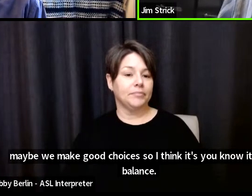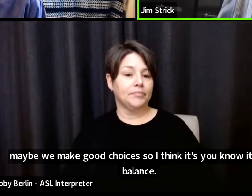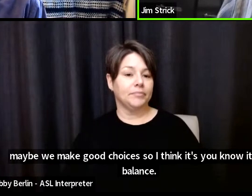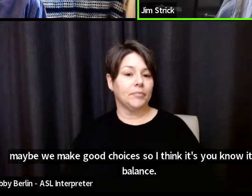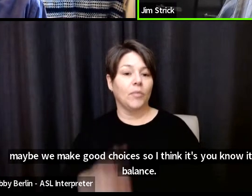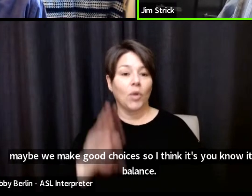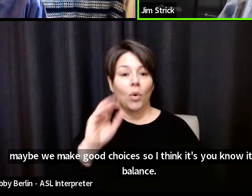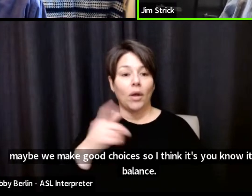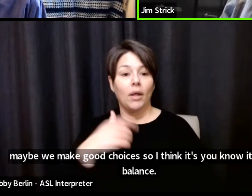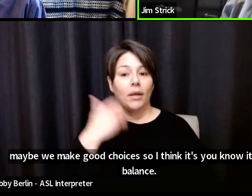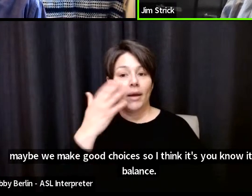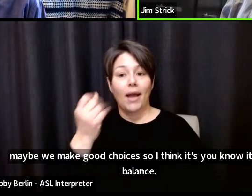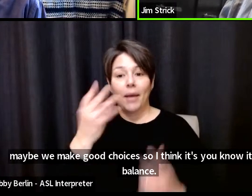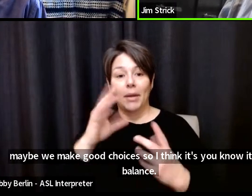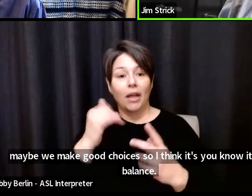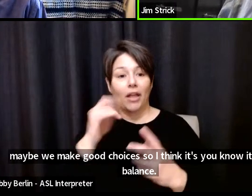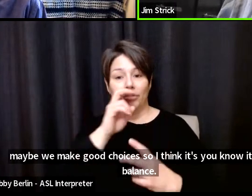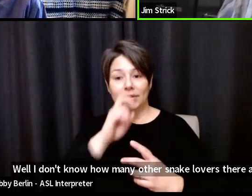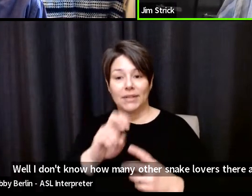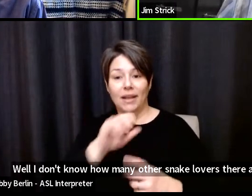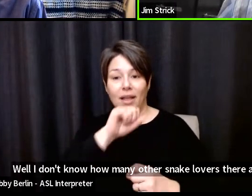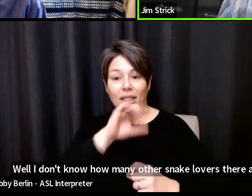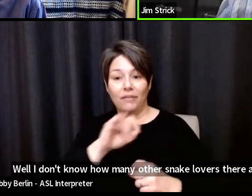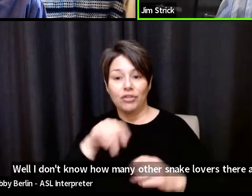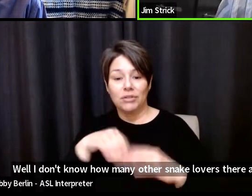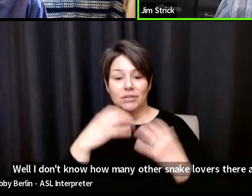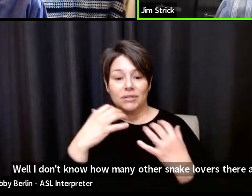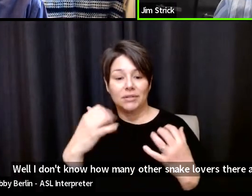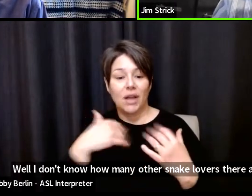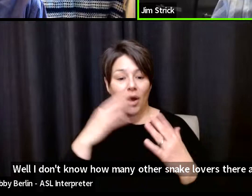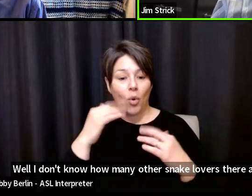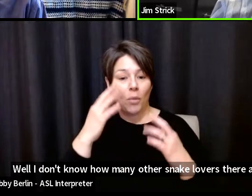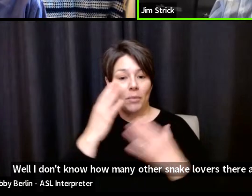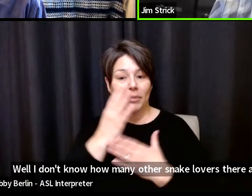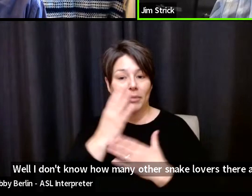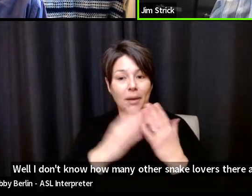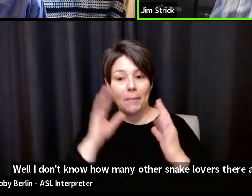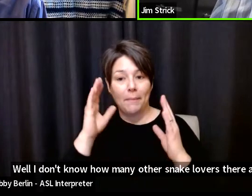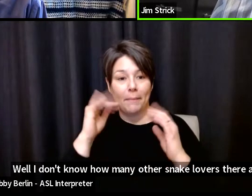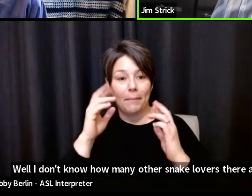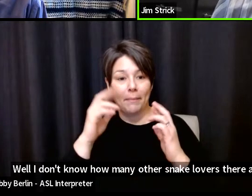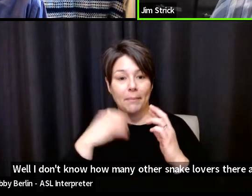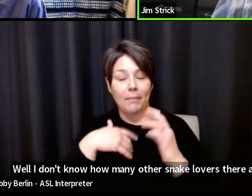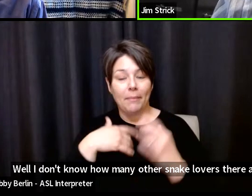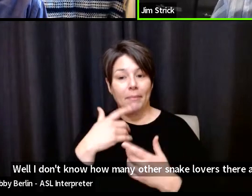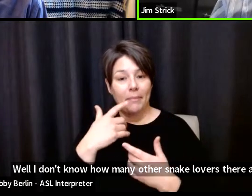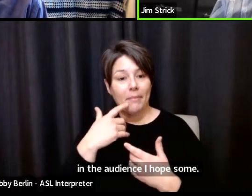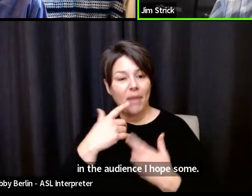Well, I don't know how many other snake lovers there are in the audience. I hope some. I'm joining you in that.